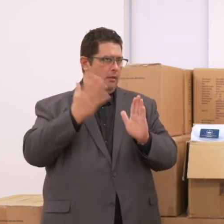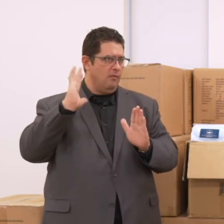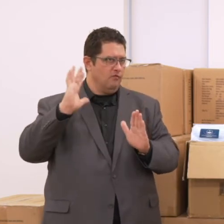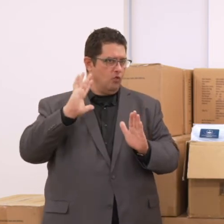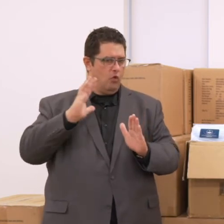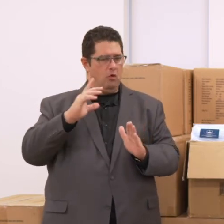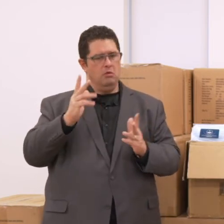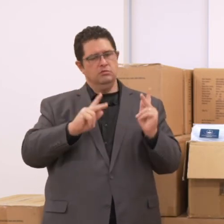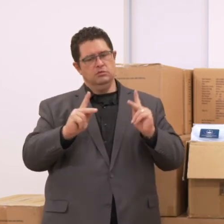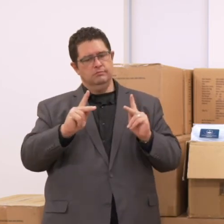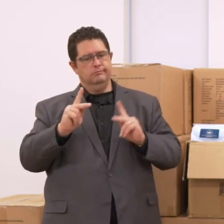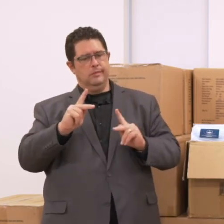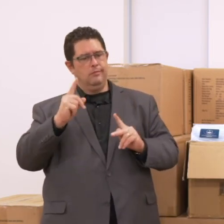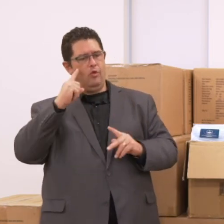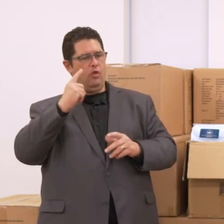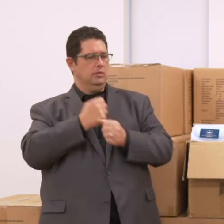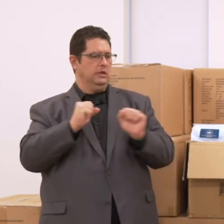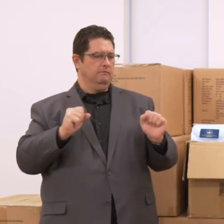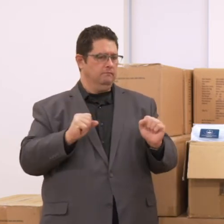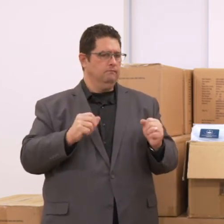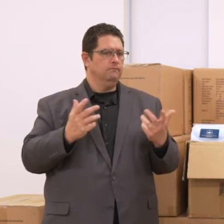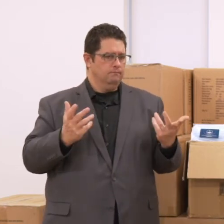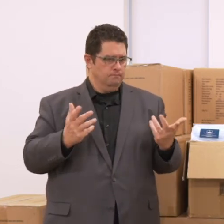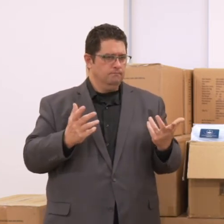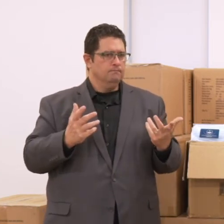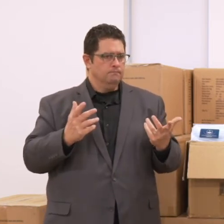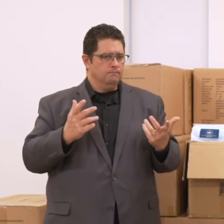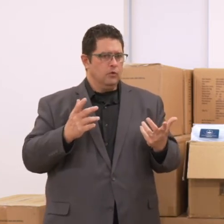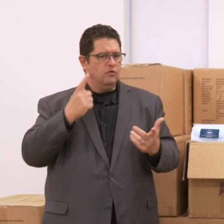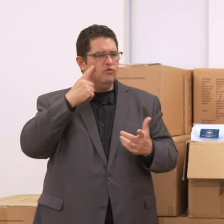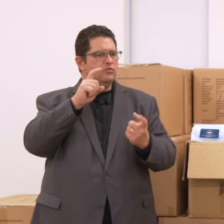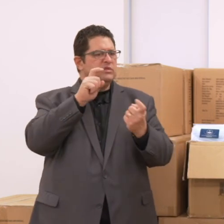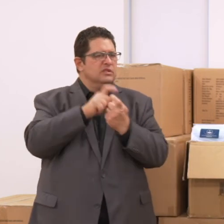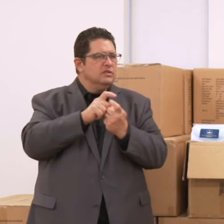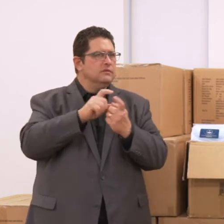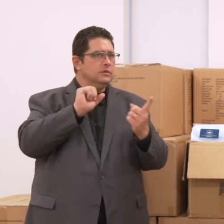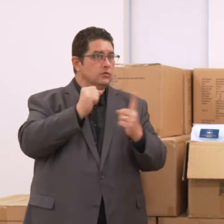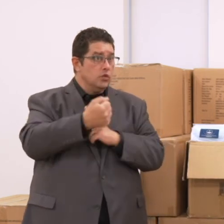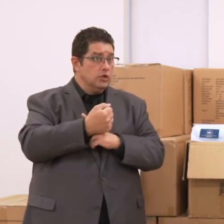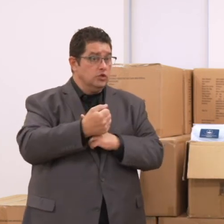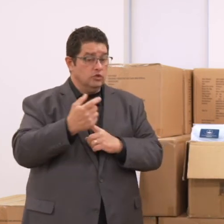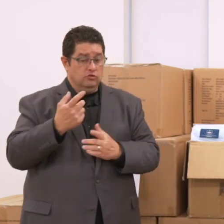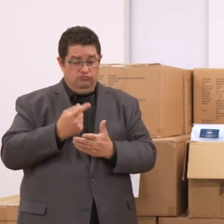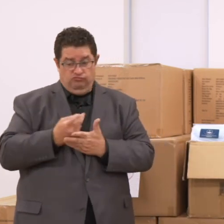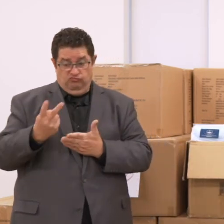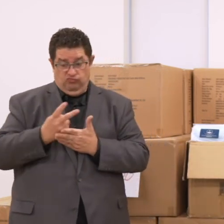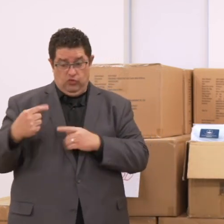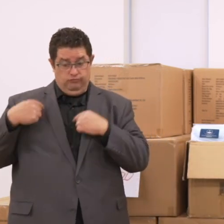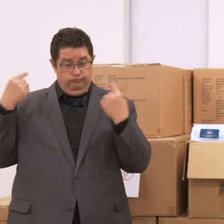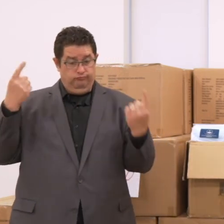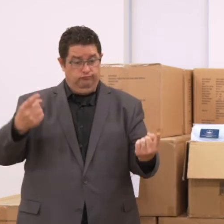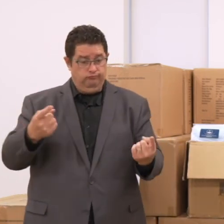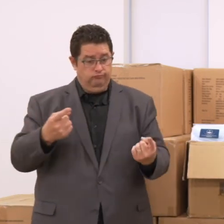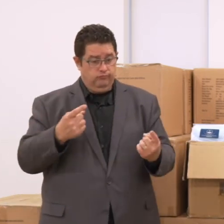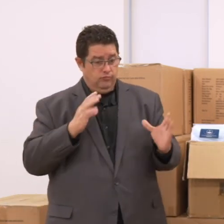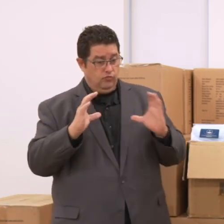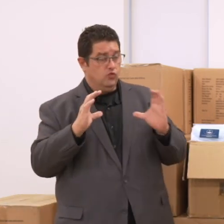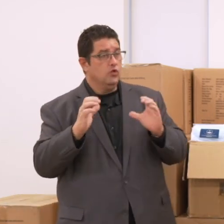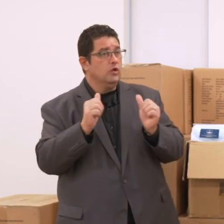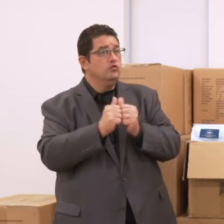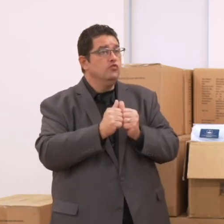was safe. And for specific circumstances, over the past couple of weeks, after communication